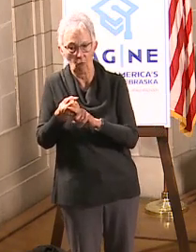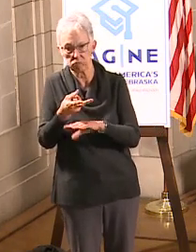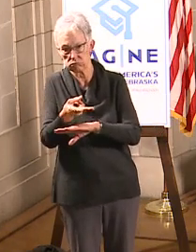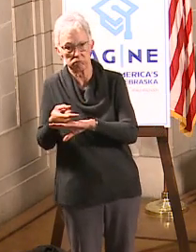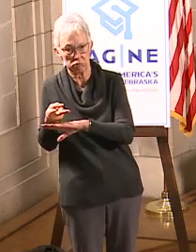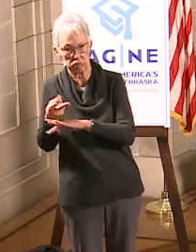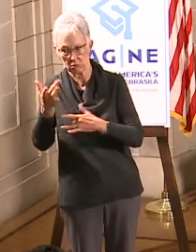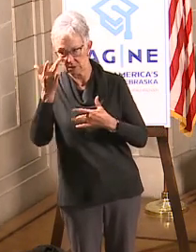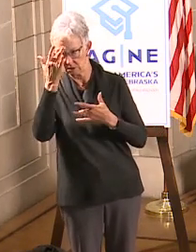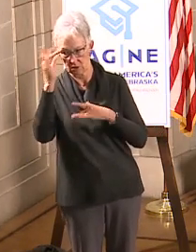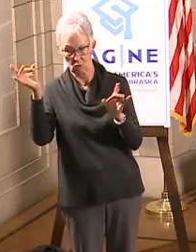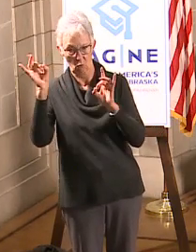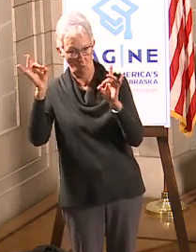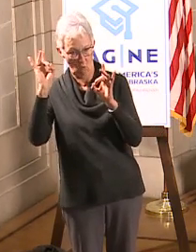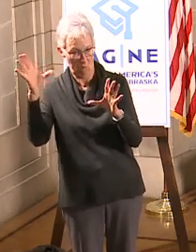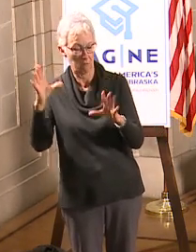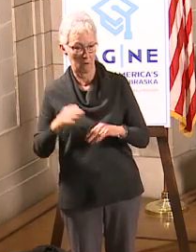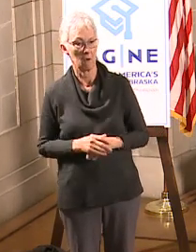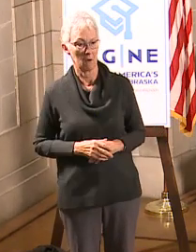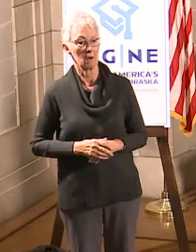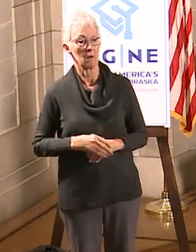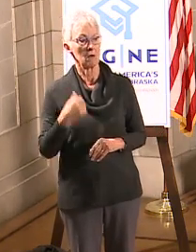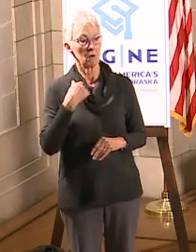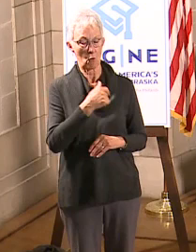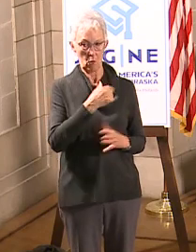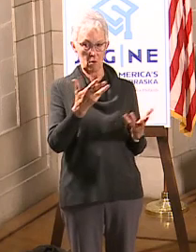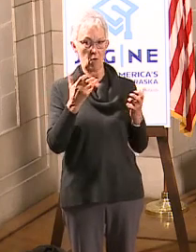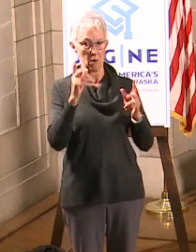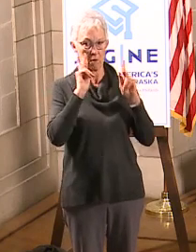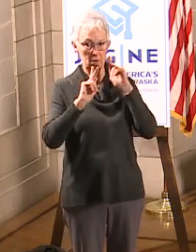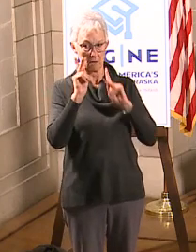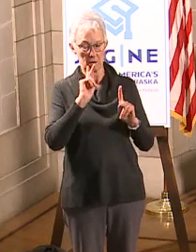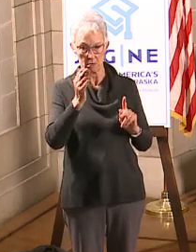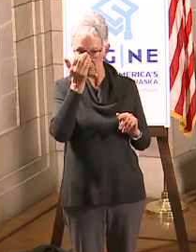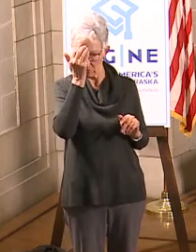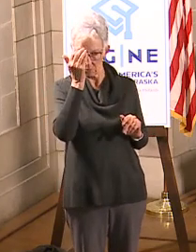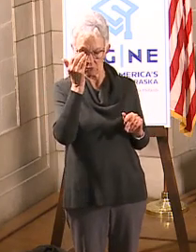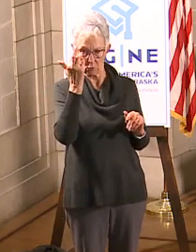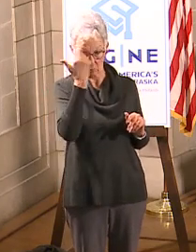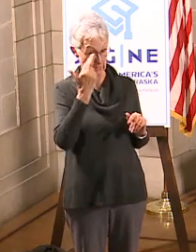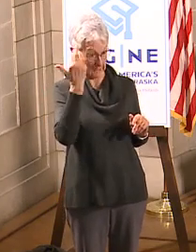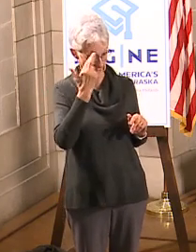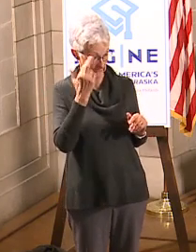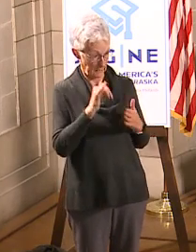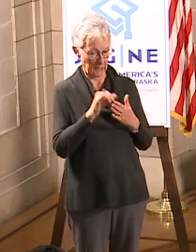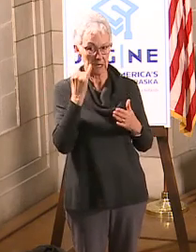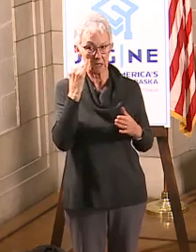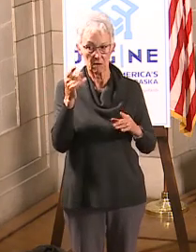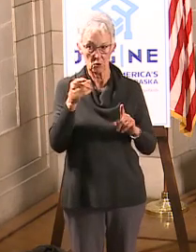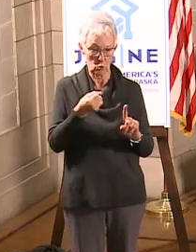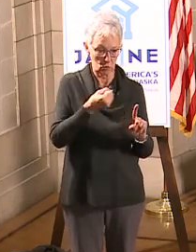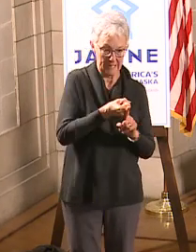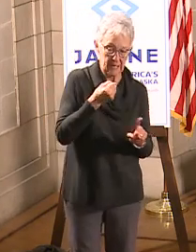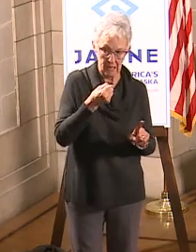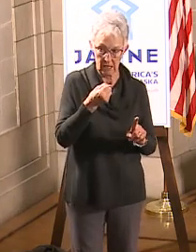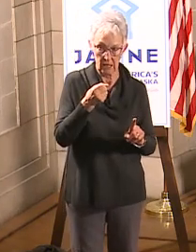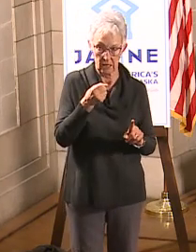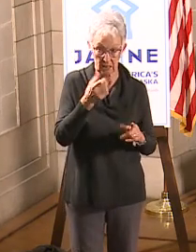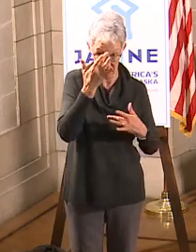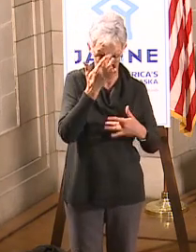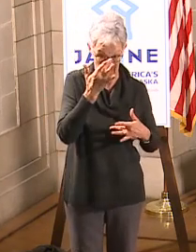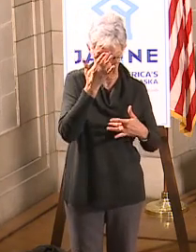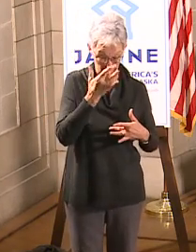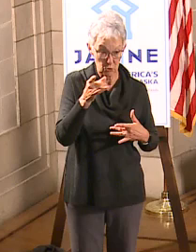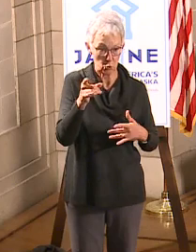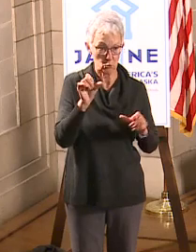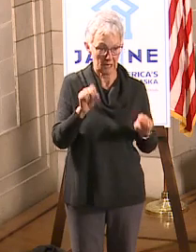that, and I think as we've heard from some of our past speakers, that if you get this virus, you can be one of those people that is